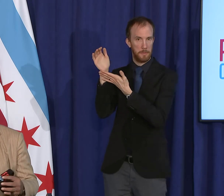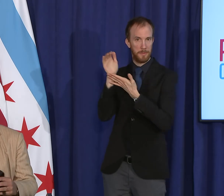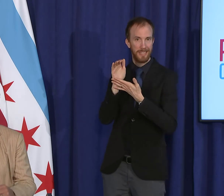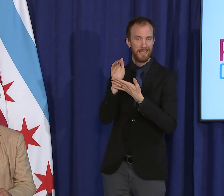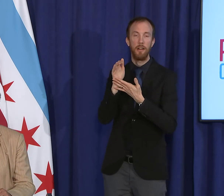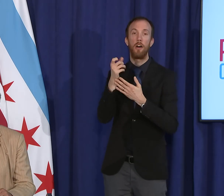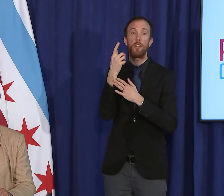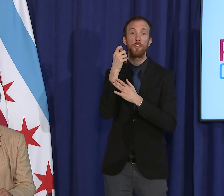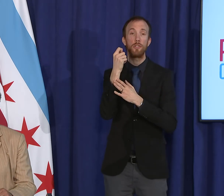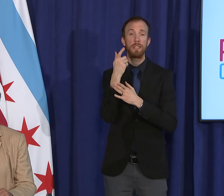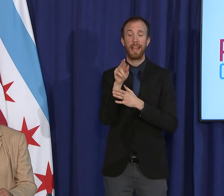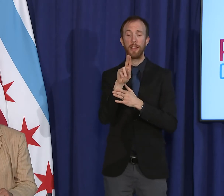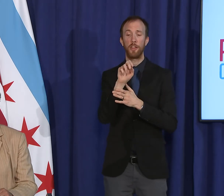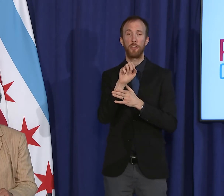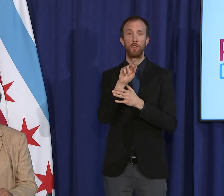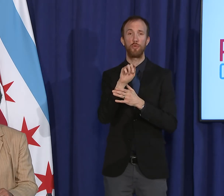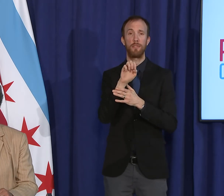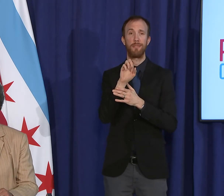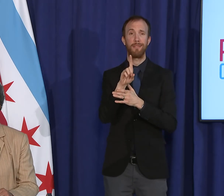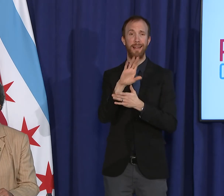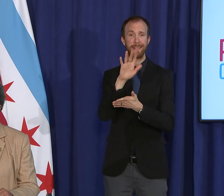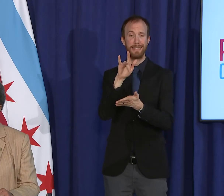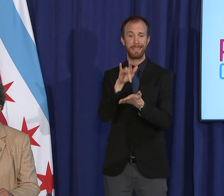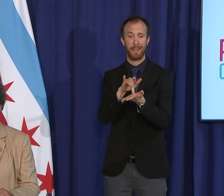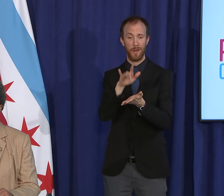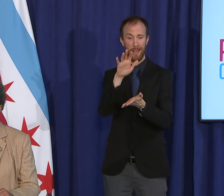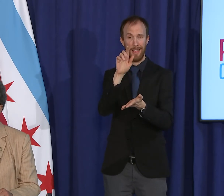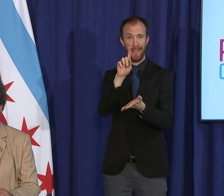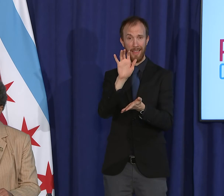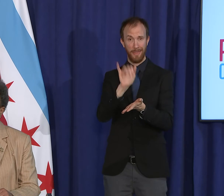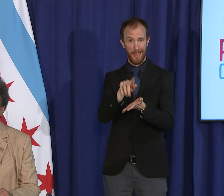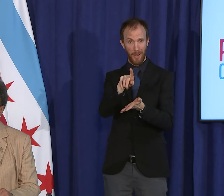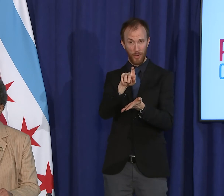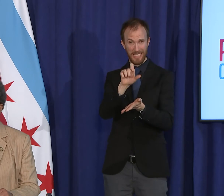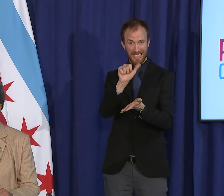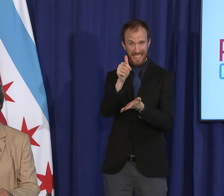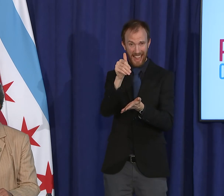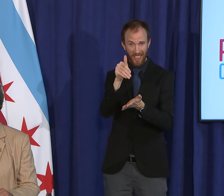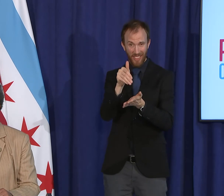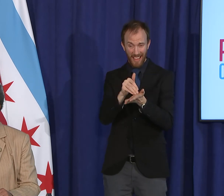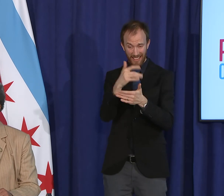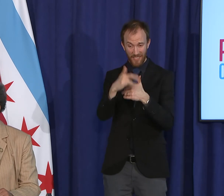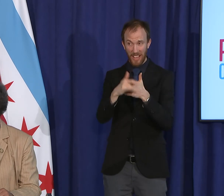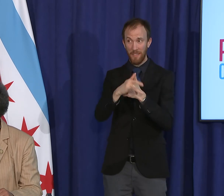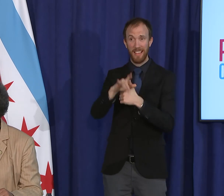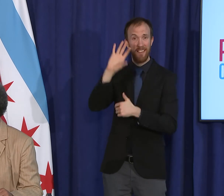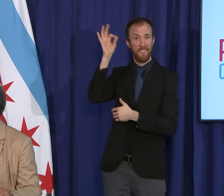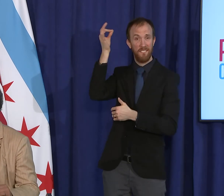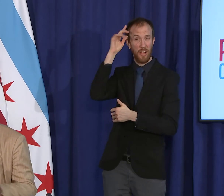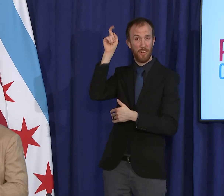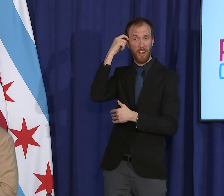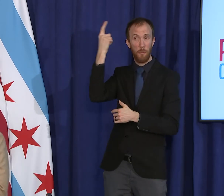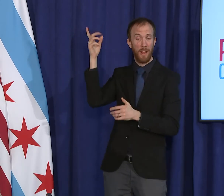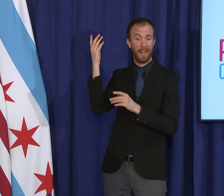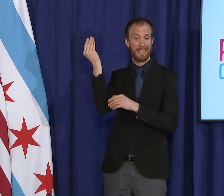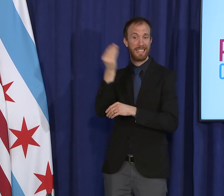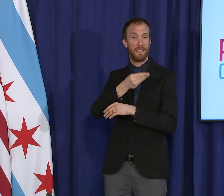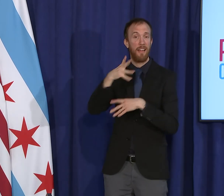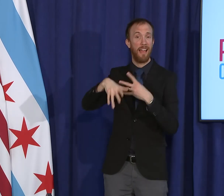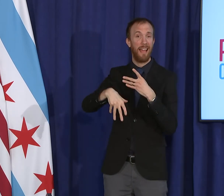normal vaccine allocation. We're one of few locations across the country, so we want to make sure we take full advantage of it. Dr. Arwady.